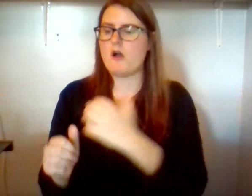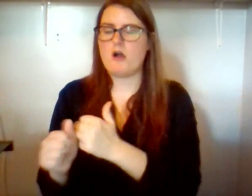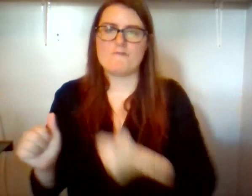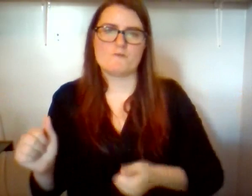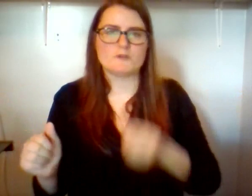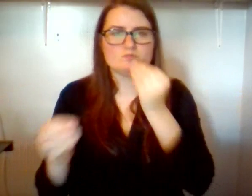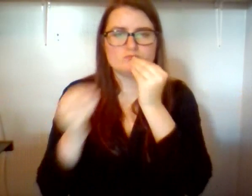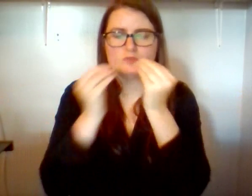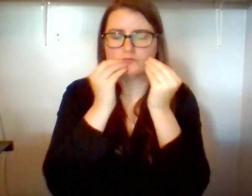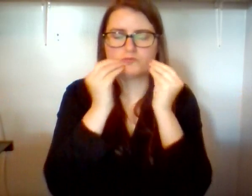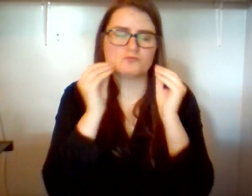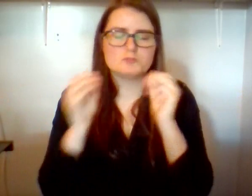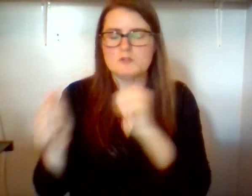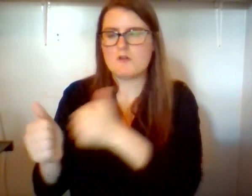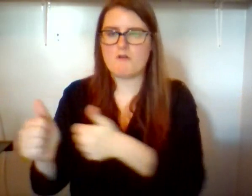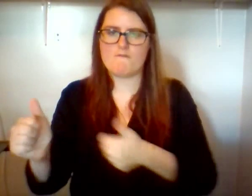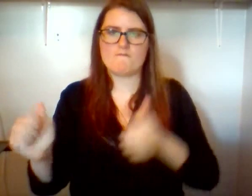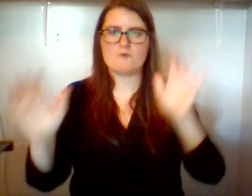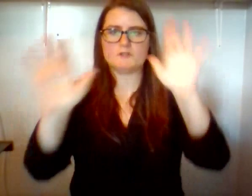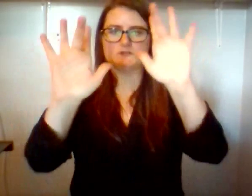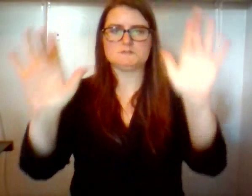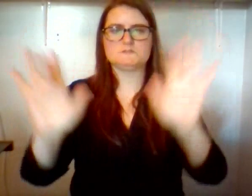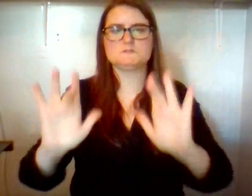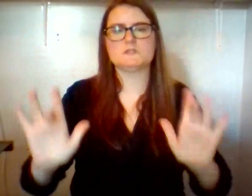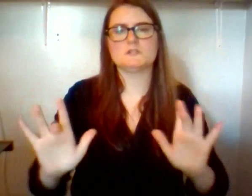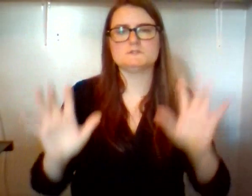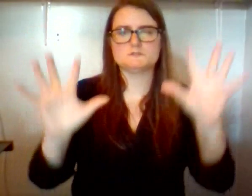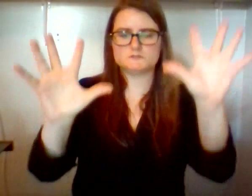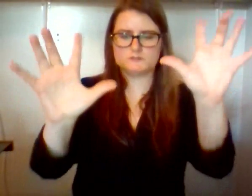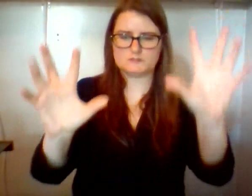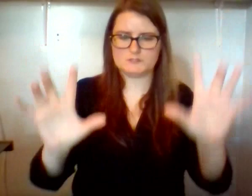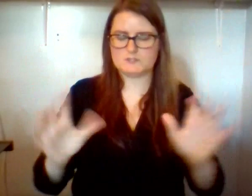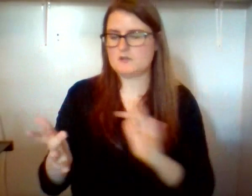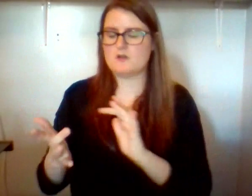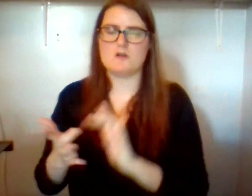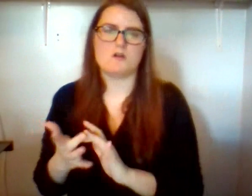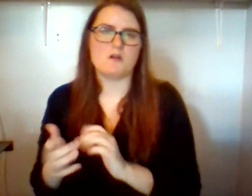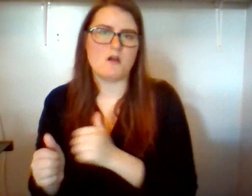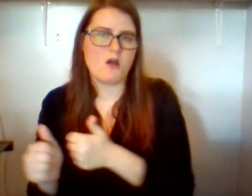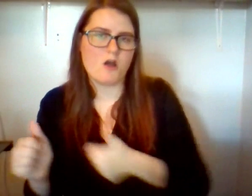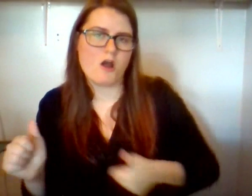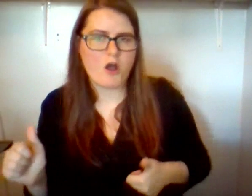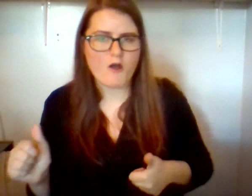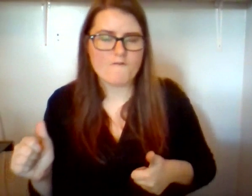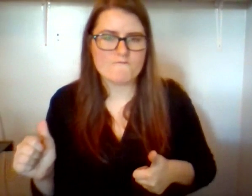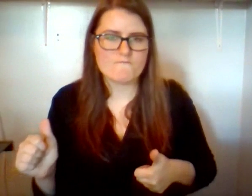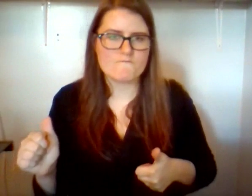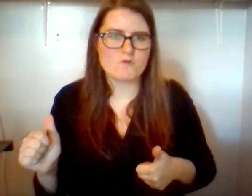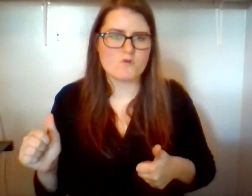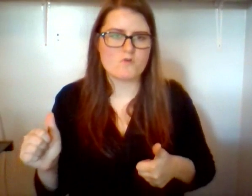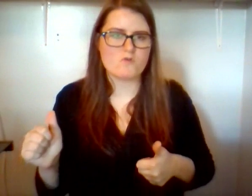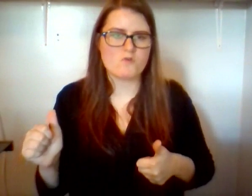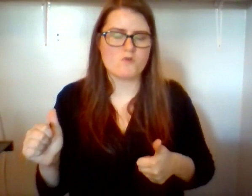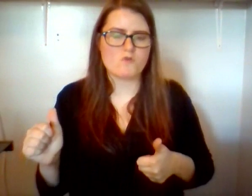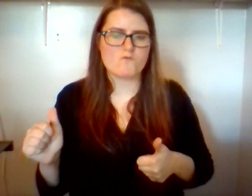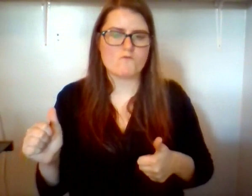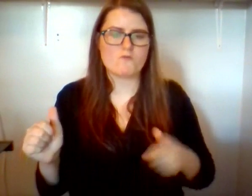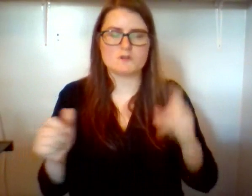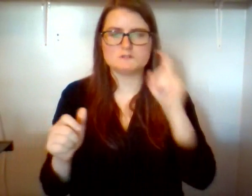I think that would mean virtually universally touching breasts, touching genitals is in that